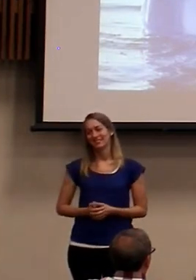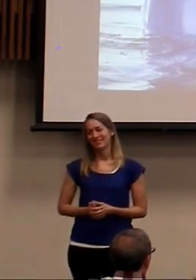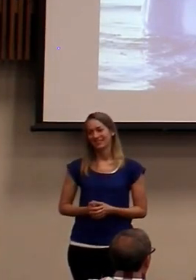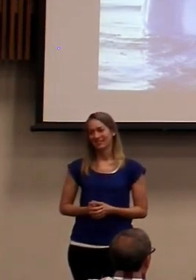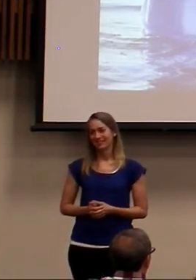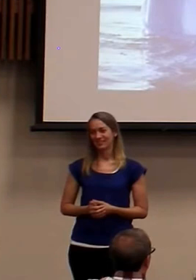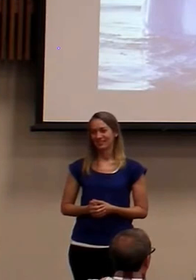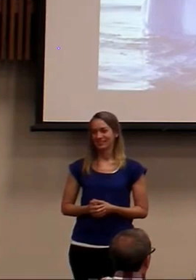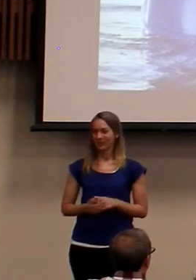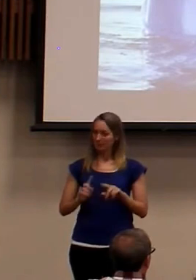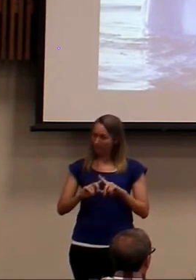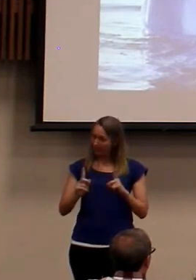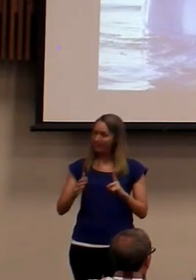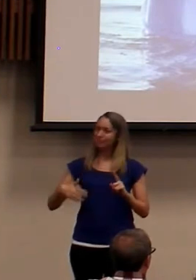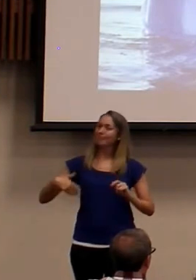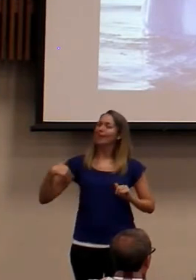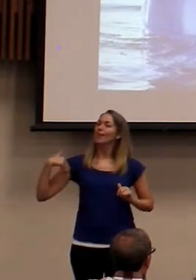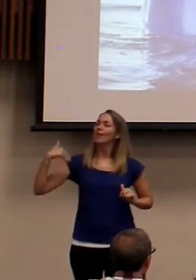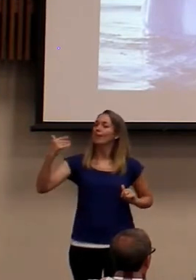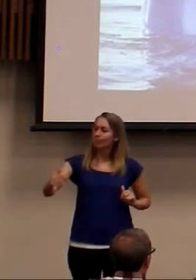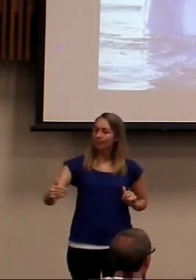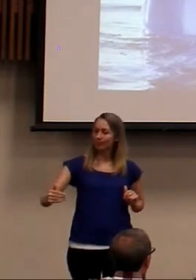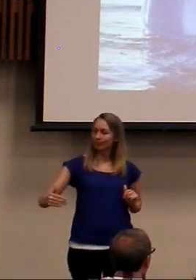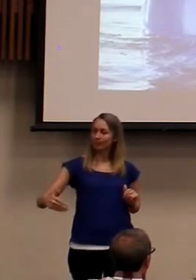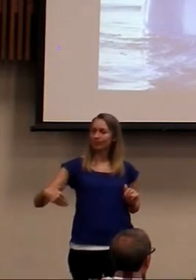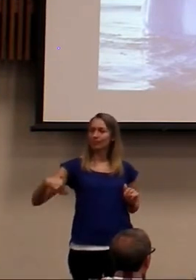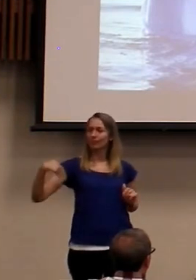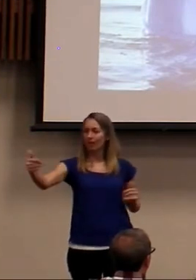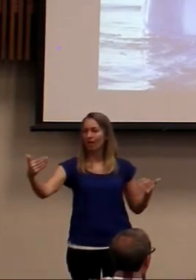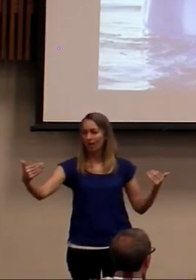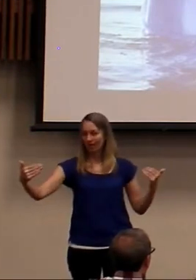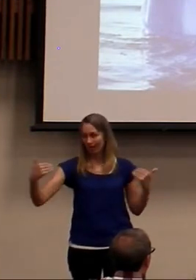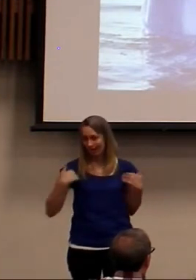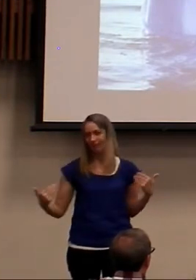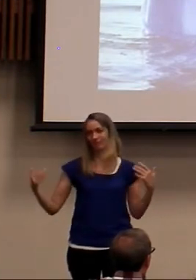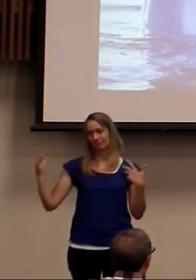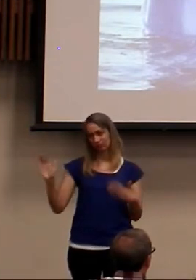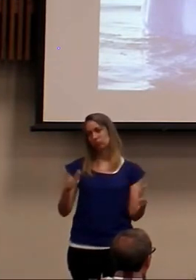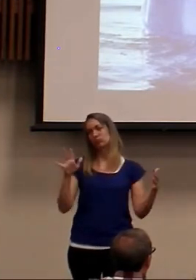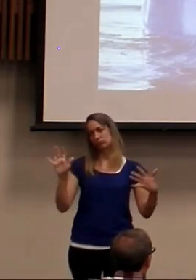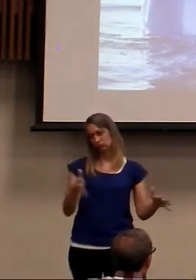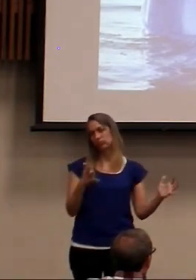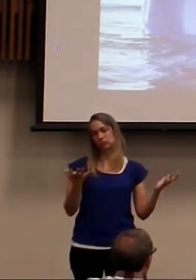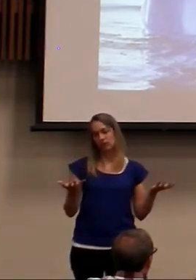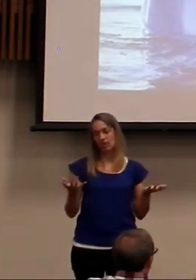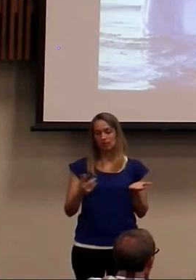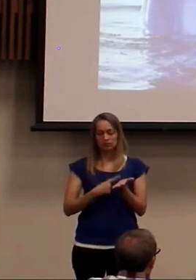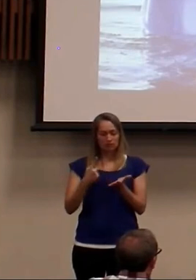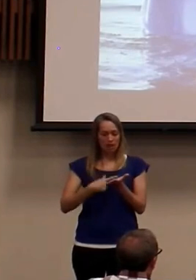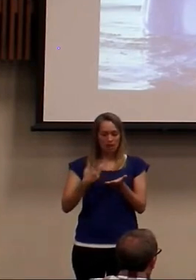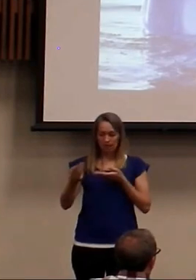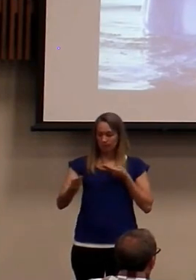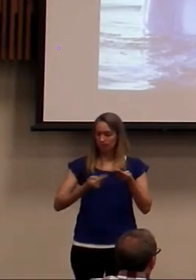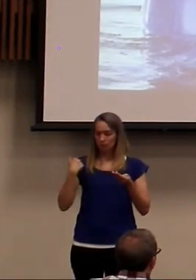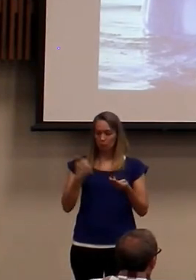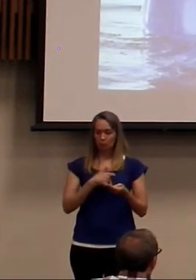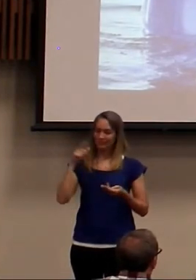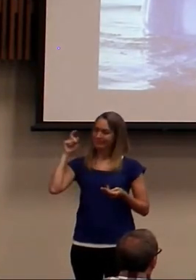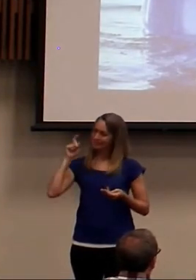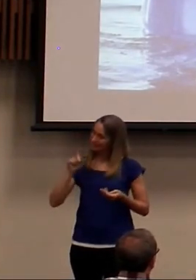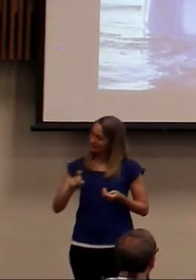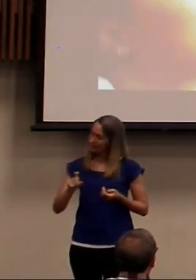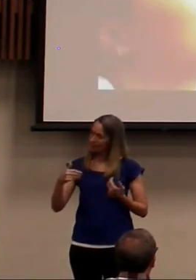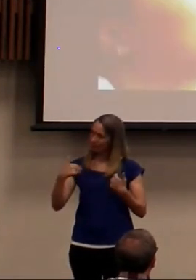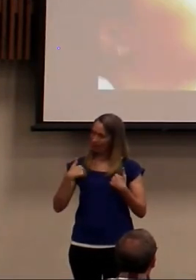With sporadic storms spread throughout. And sometimes even in ministry, we need